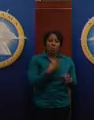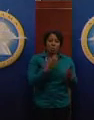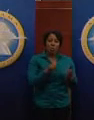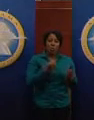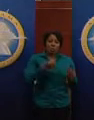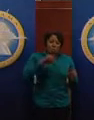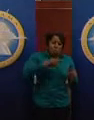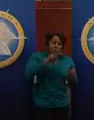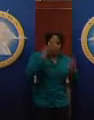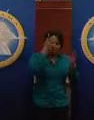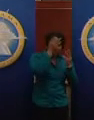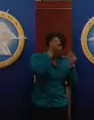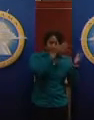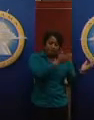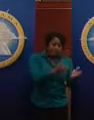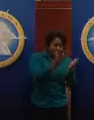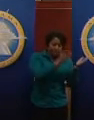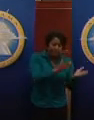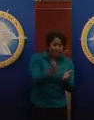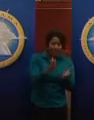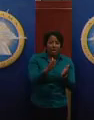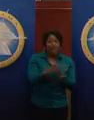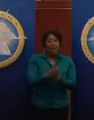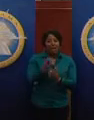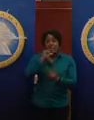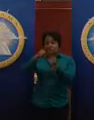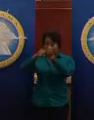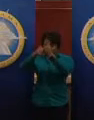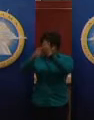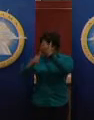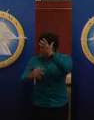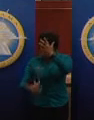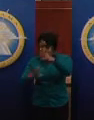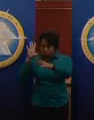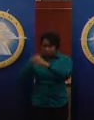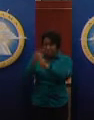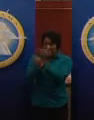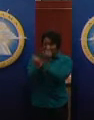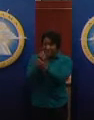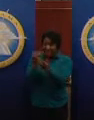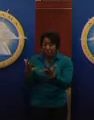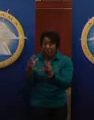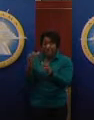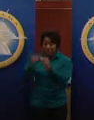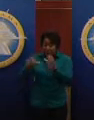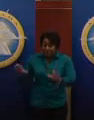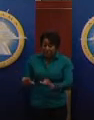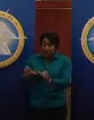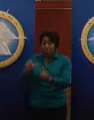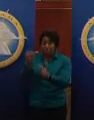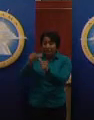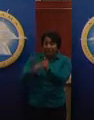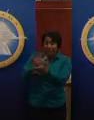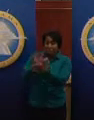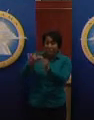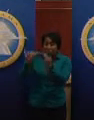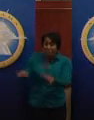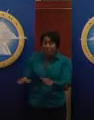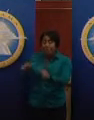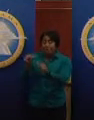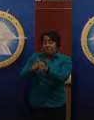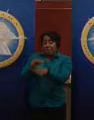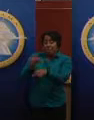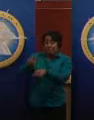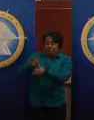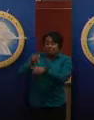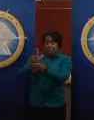and prioritization, but it is not an exhaustive list of every action that every school system or every school leader will need to